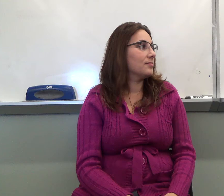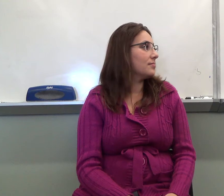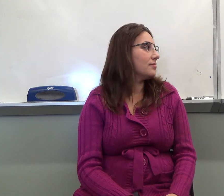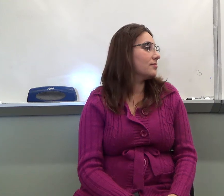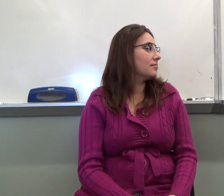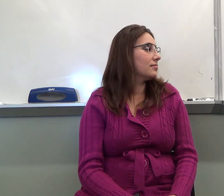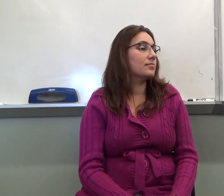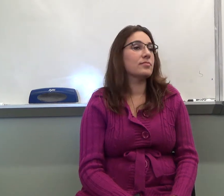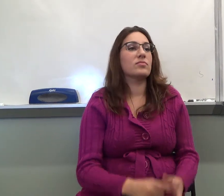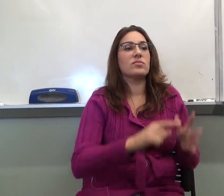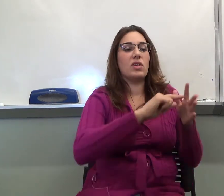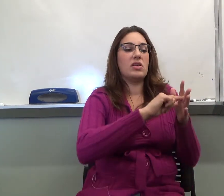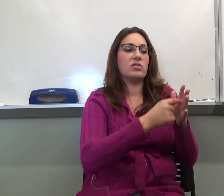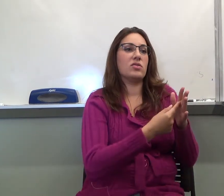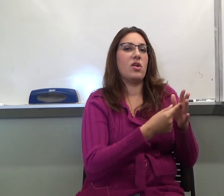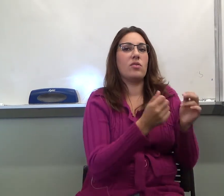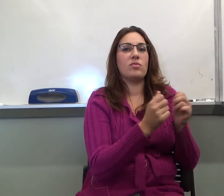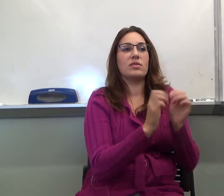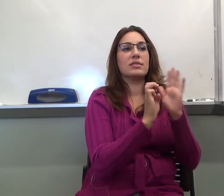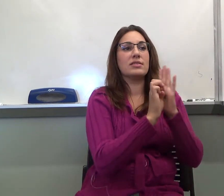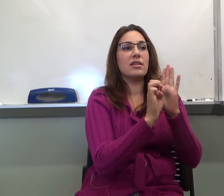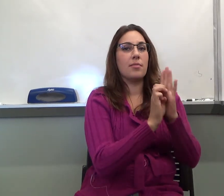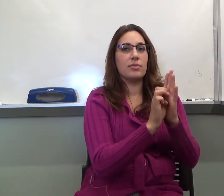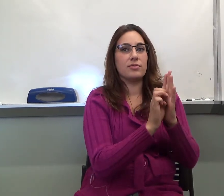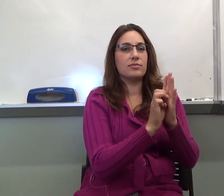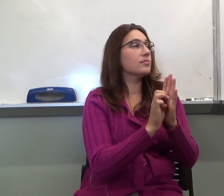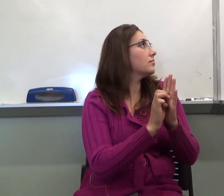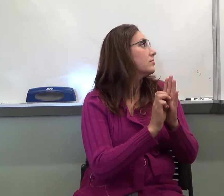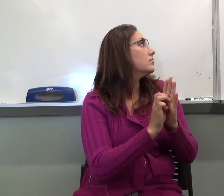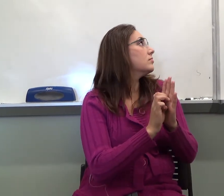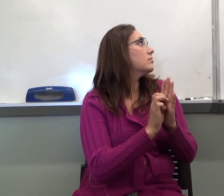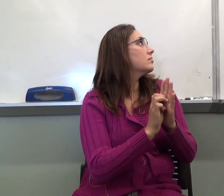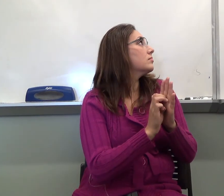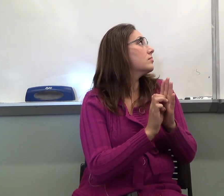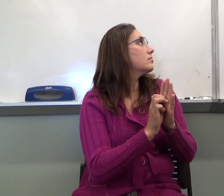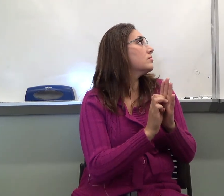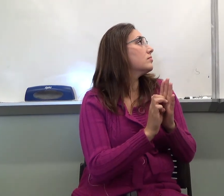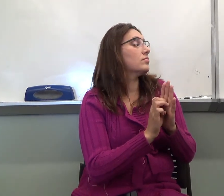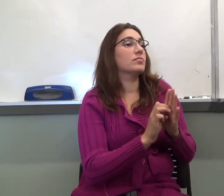Just start out with some examples. There's no real theory here, it's just a matter of doing it.